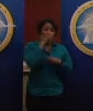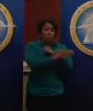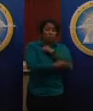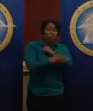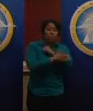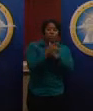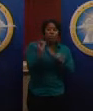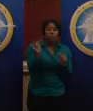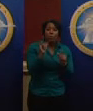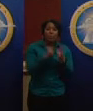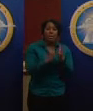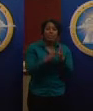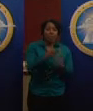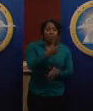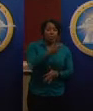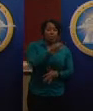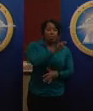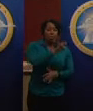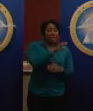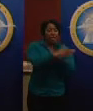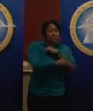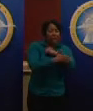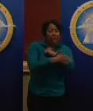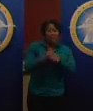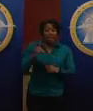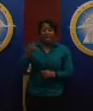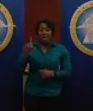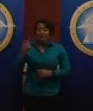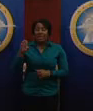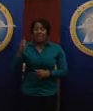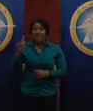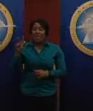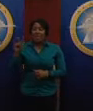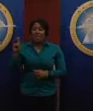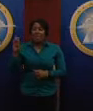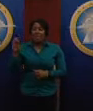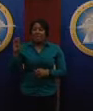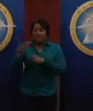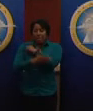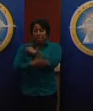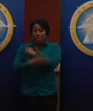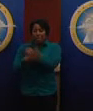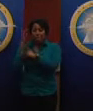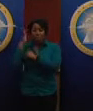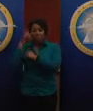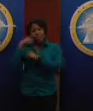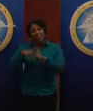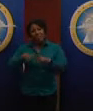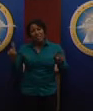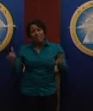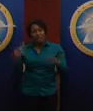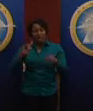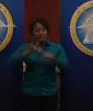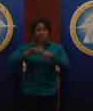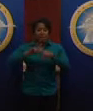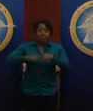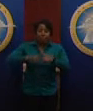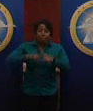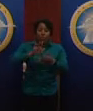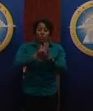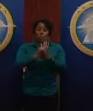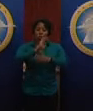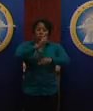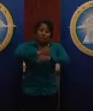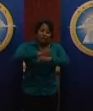not look like what we do in DeKalb County. It's going to be different based on the setup of that school, based on the